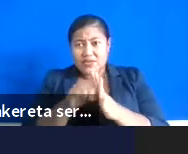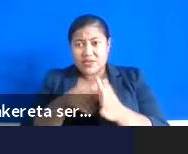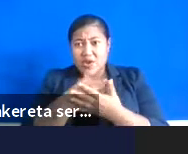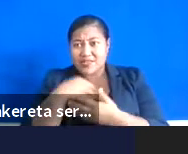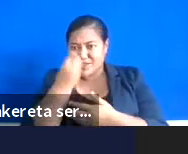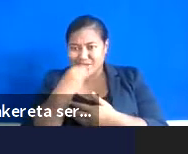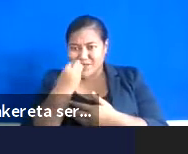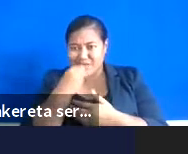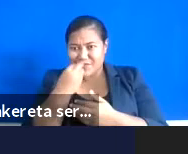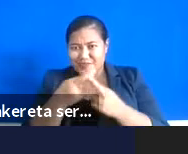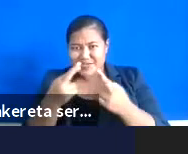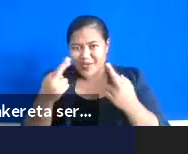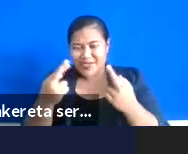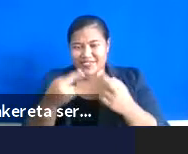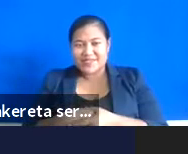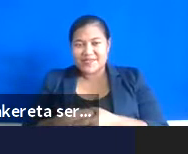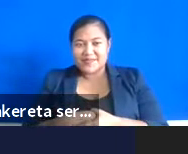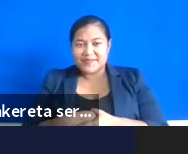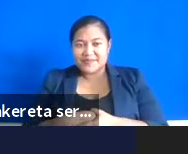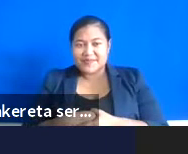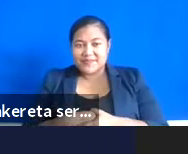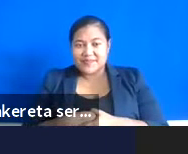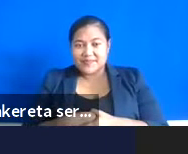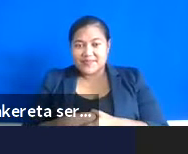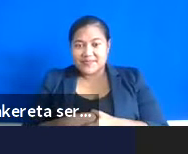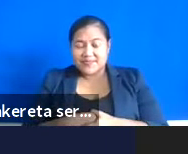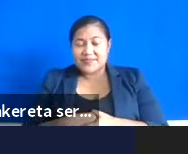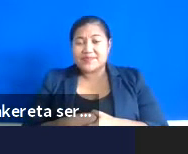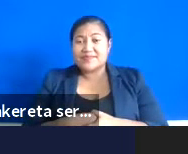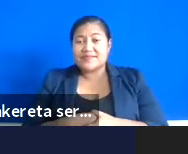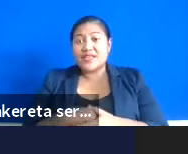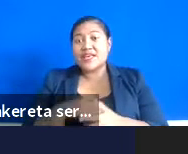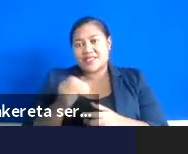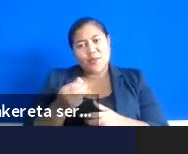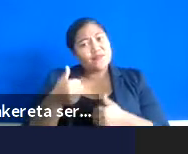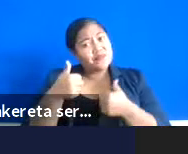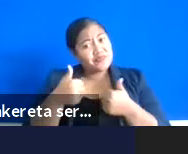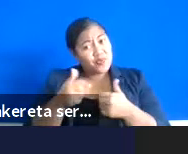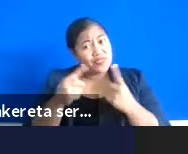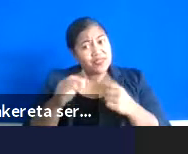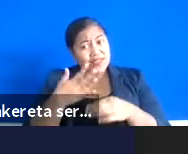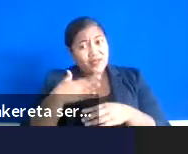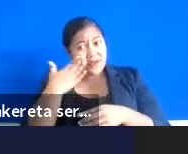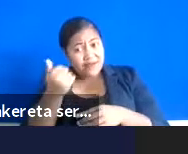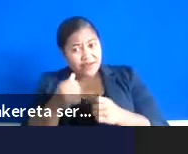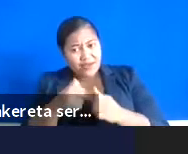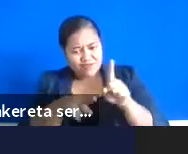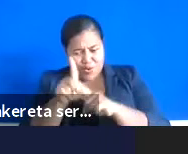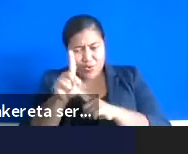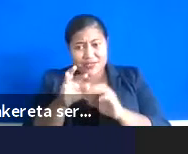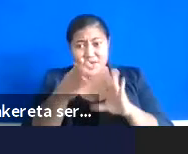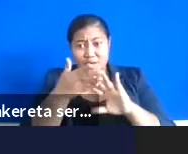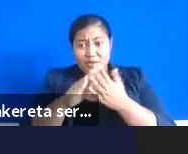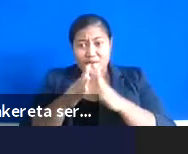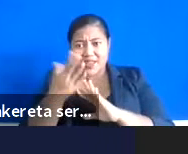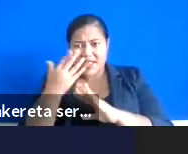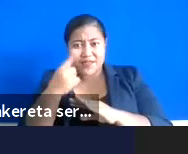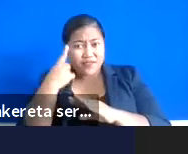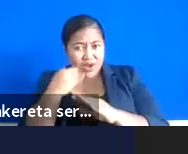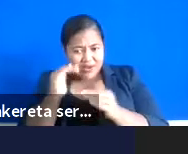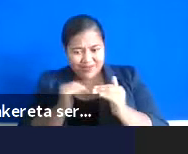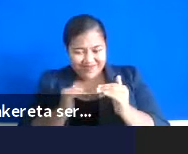so the um the good thing was is that we found in most communities they did try to keep up with or